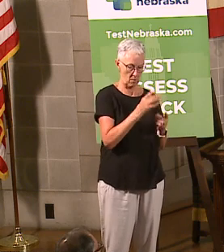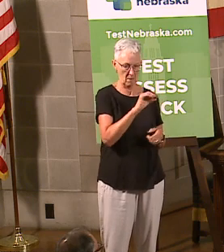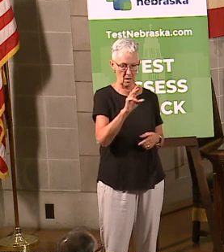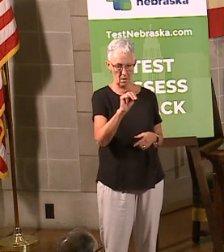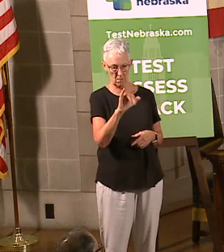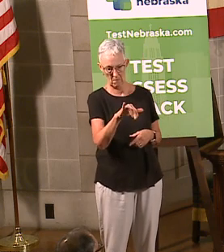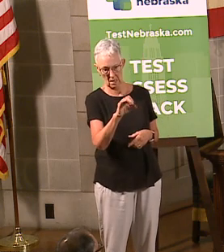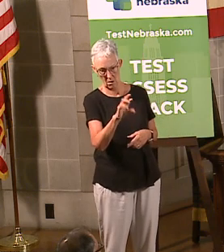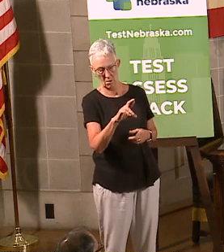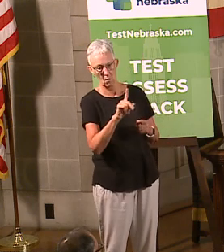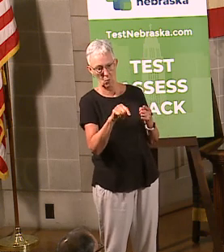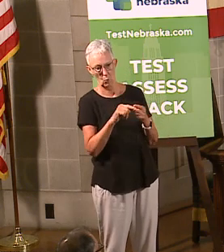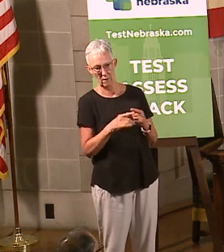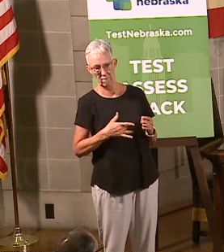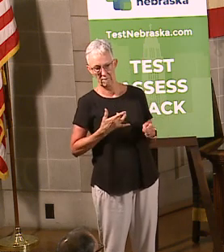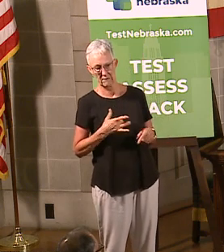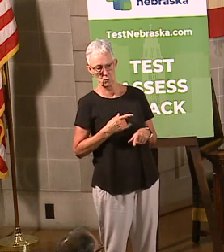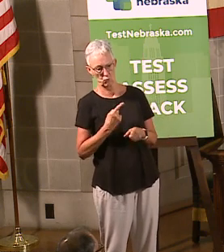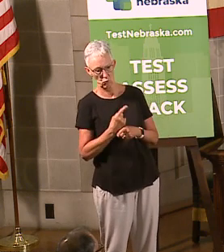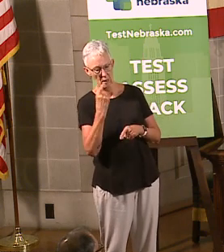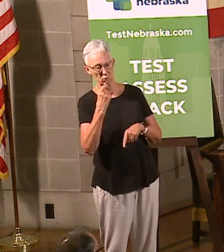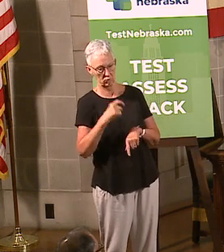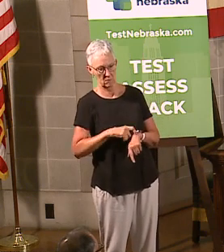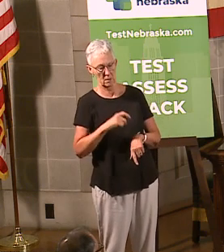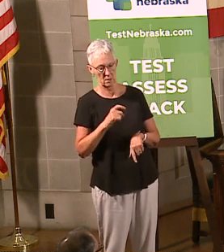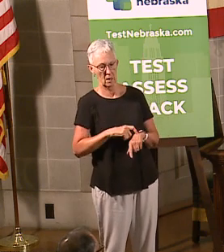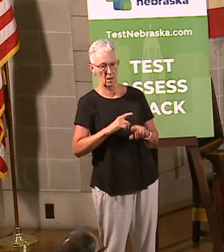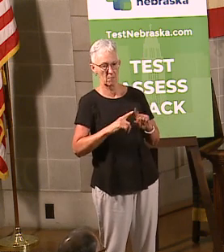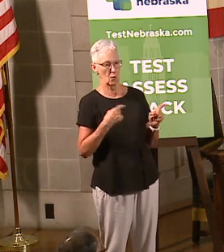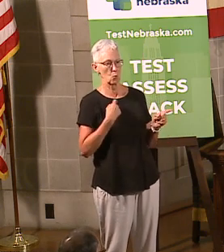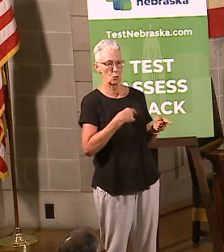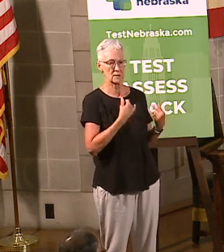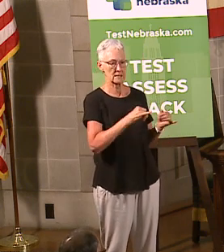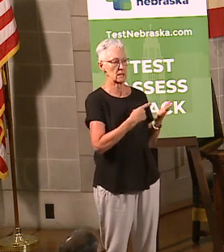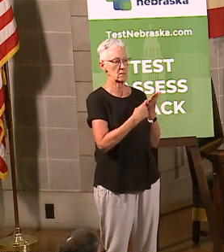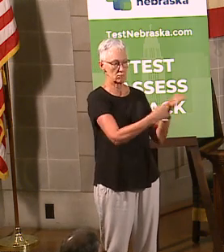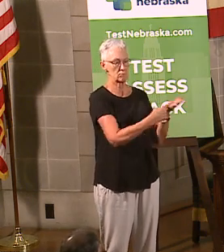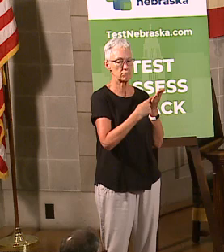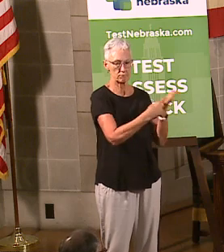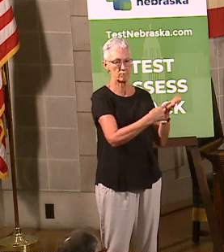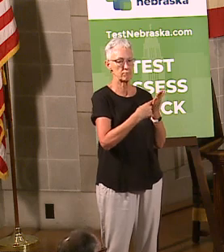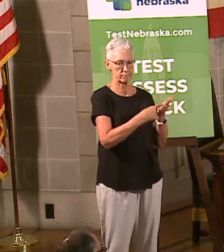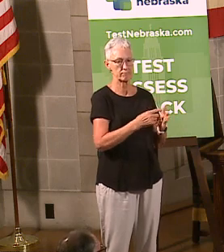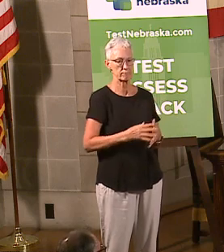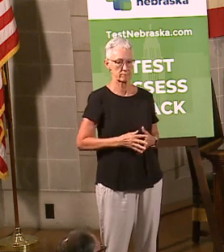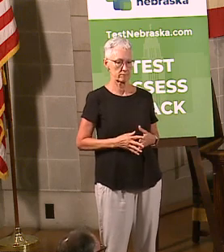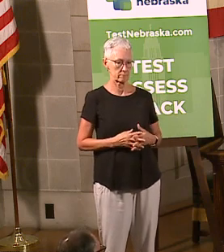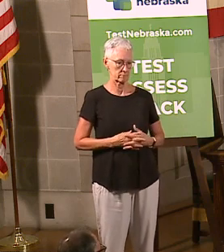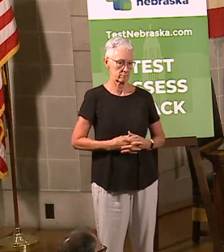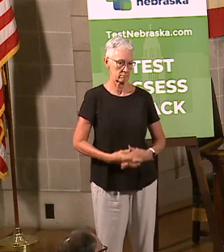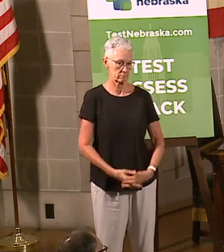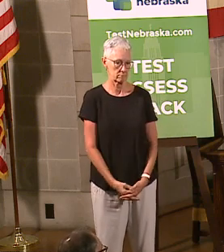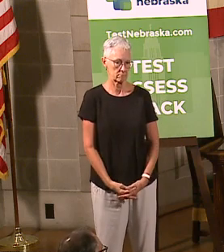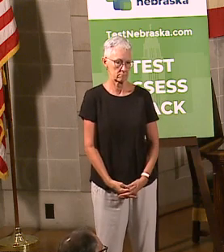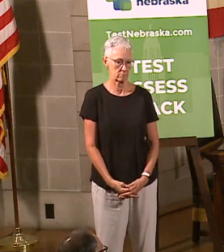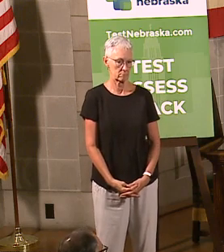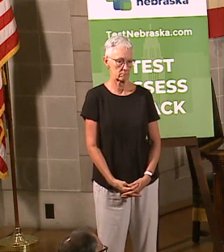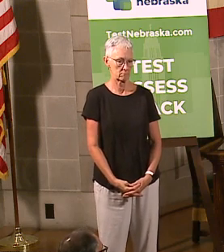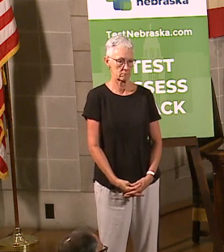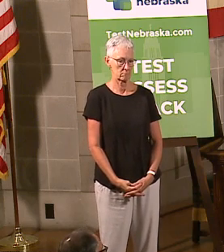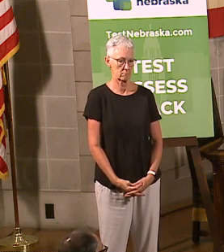they feel like we can move that on. But it's an ongoing conversation. Fred? What's the soonest families can